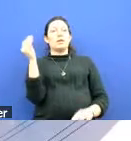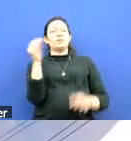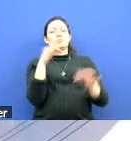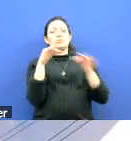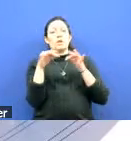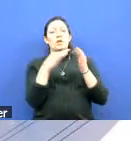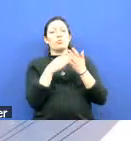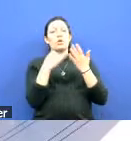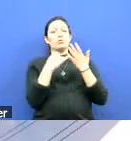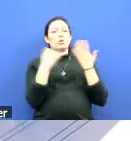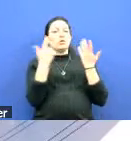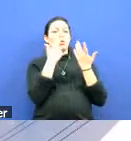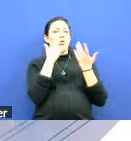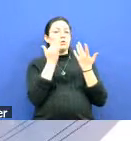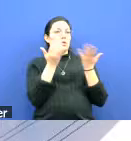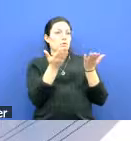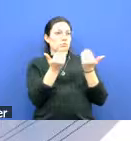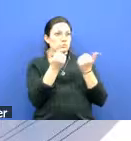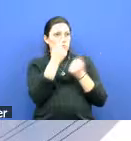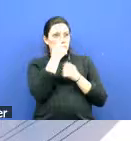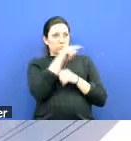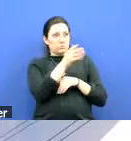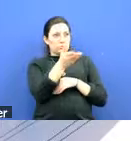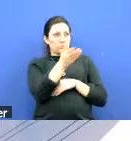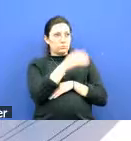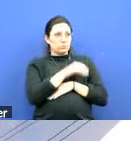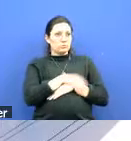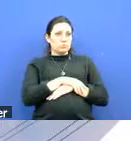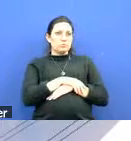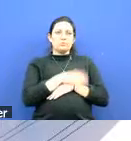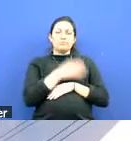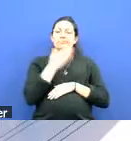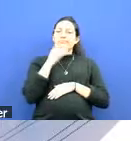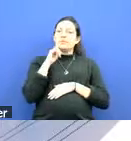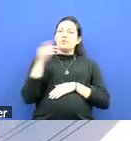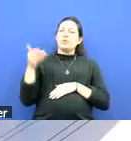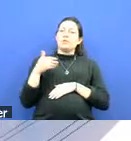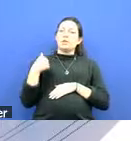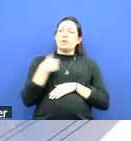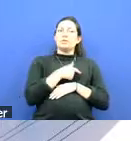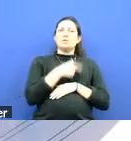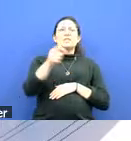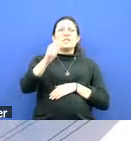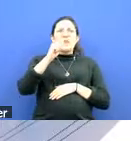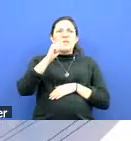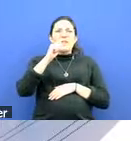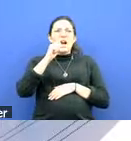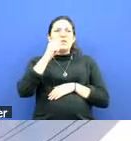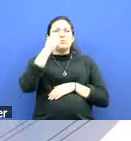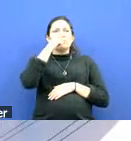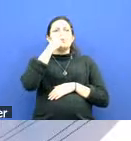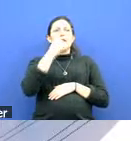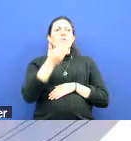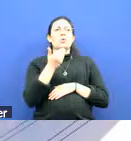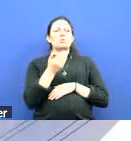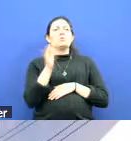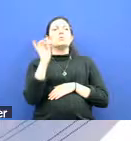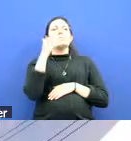and what we're looking at. Yeah, could you pull the microphone closer? Is